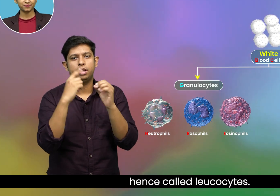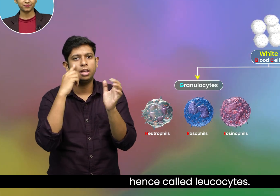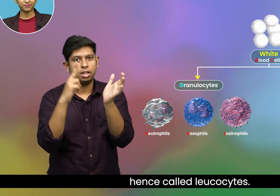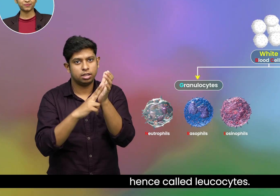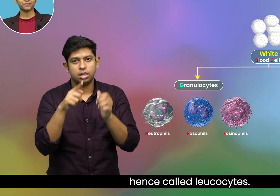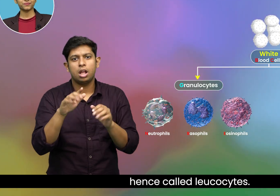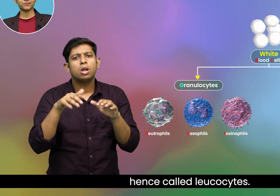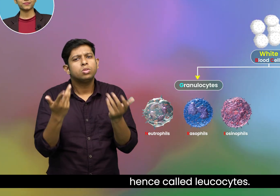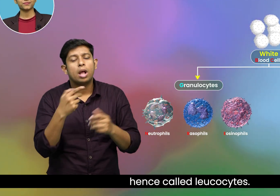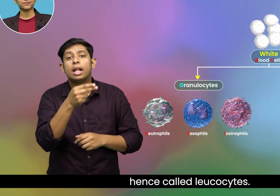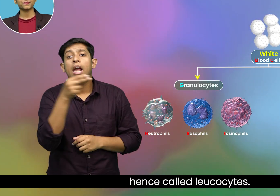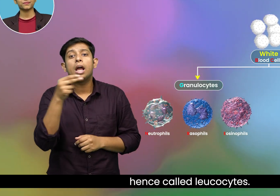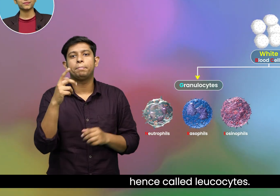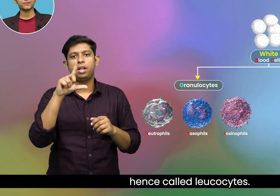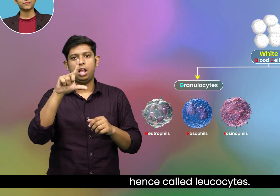leukocytes.